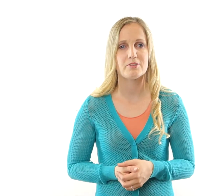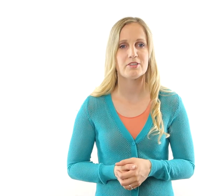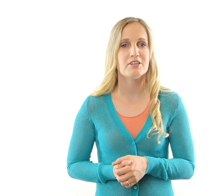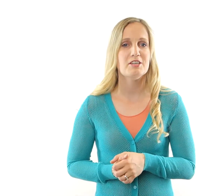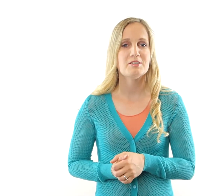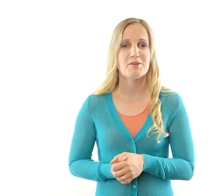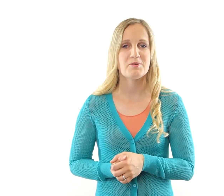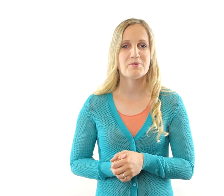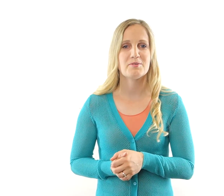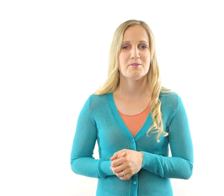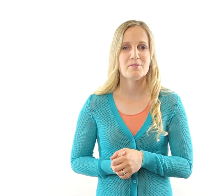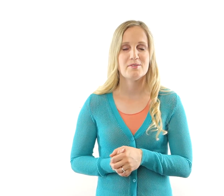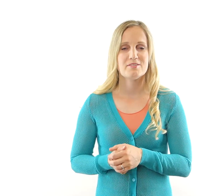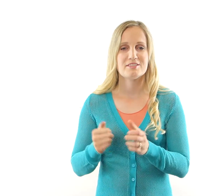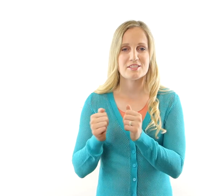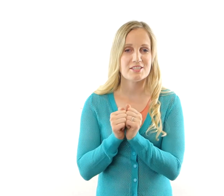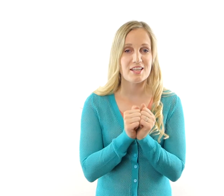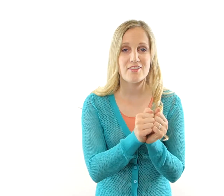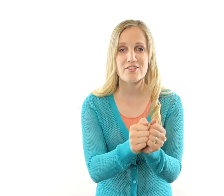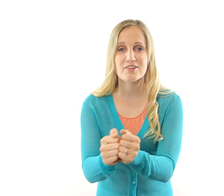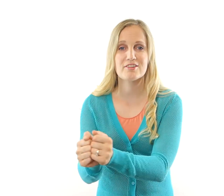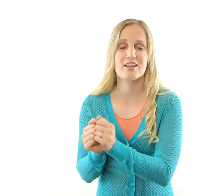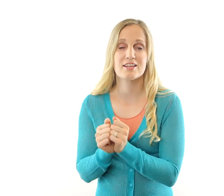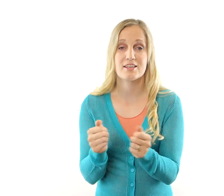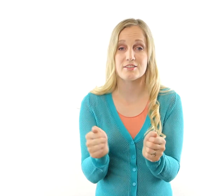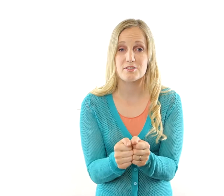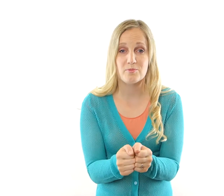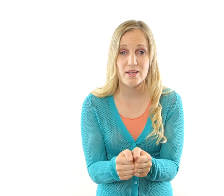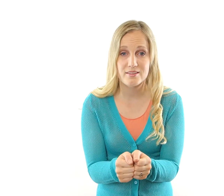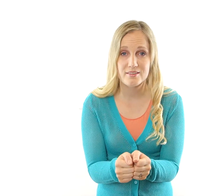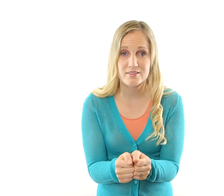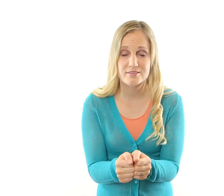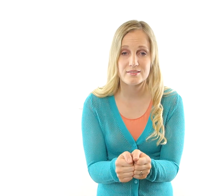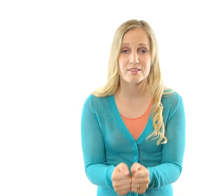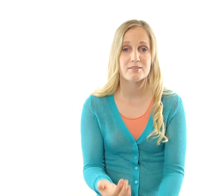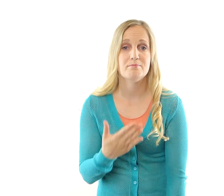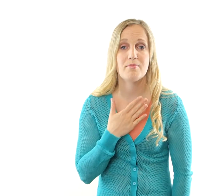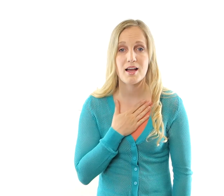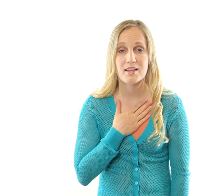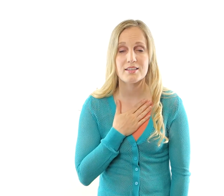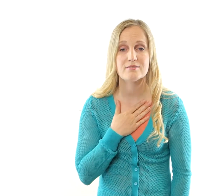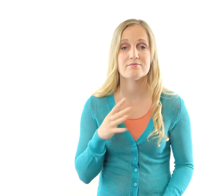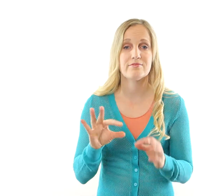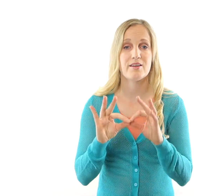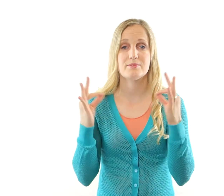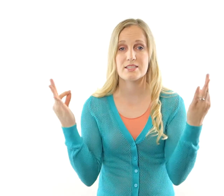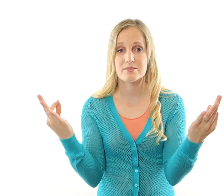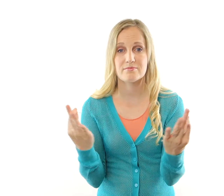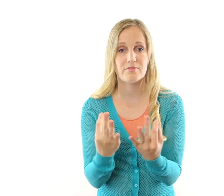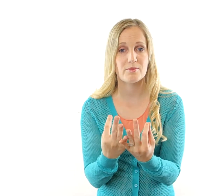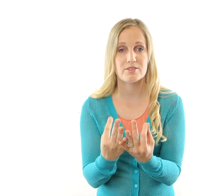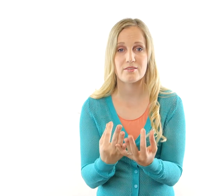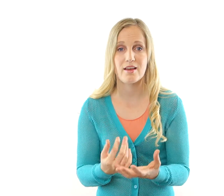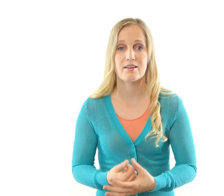good. So this is together, and again, this is with my family, if you want to do that.